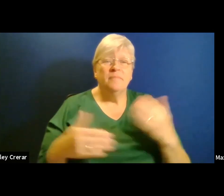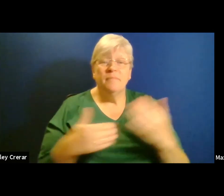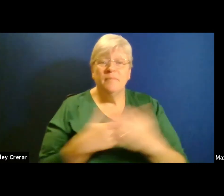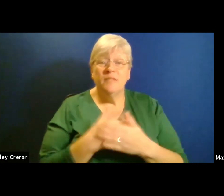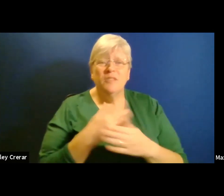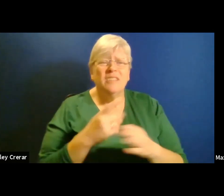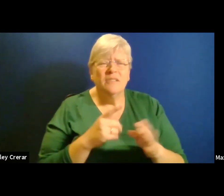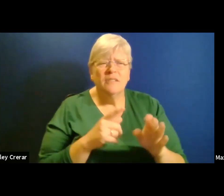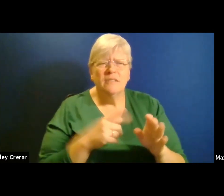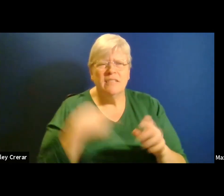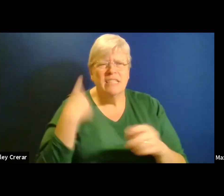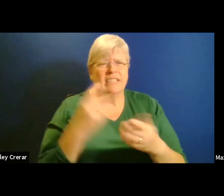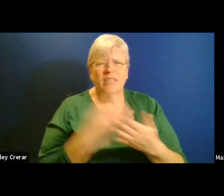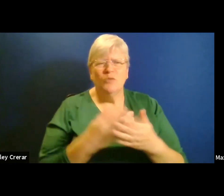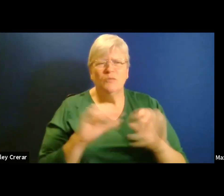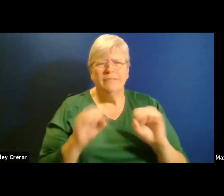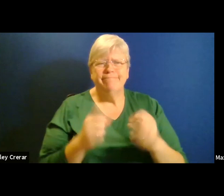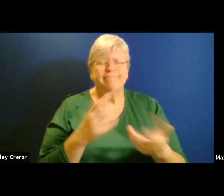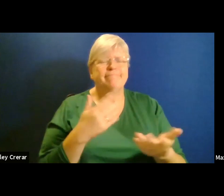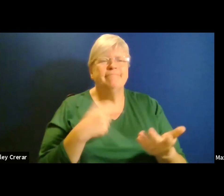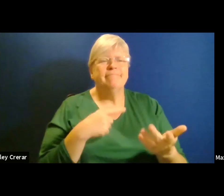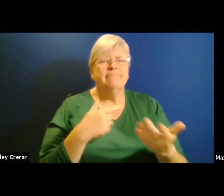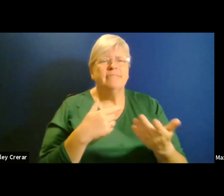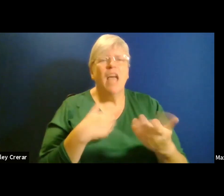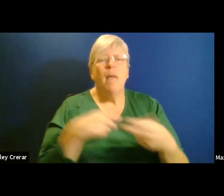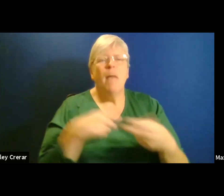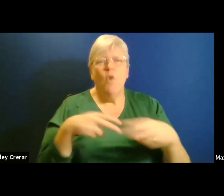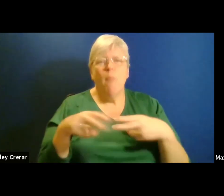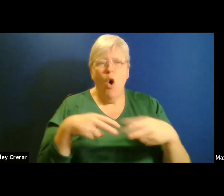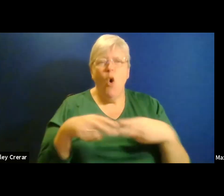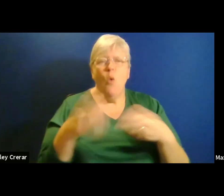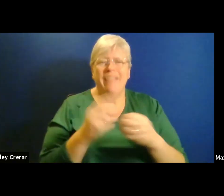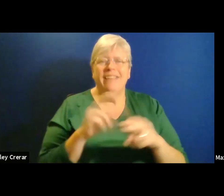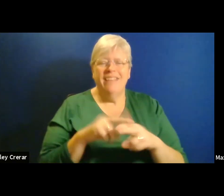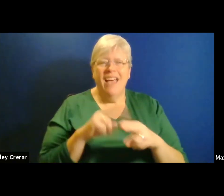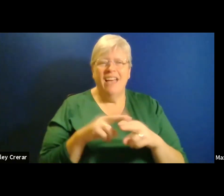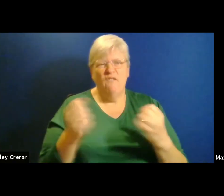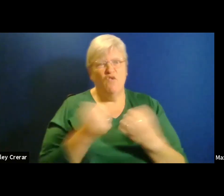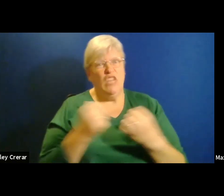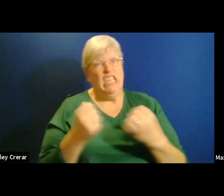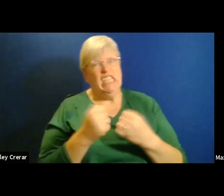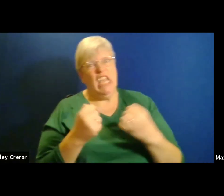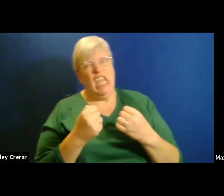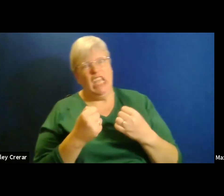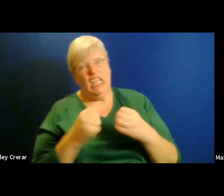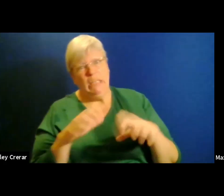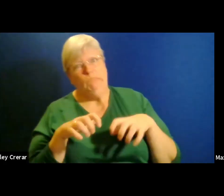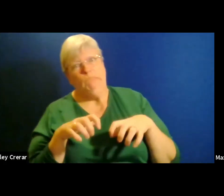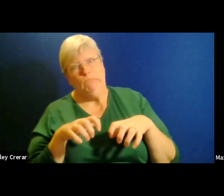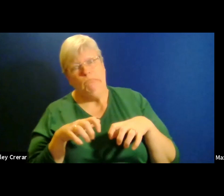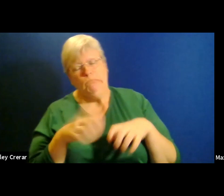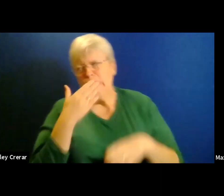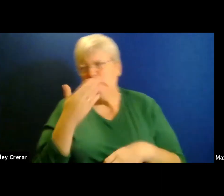Day and I'm 17 at a football match with my dad. And it's freezing cold, and I am